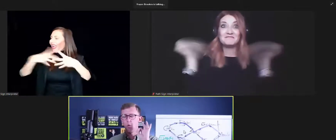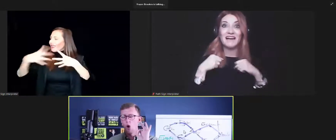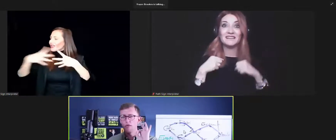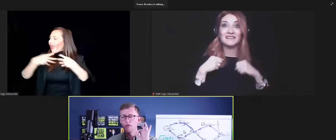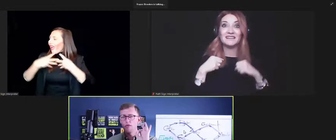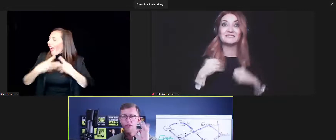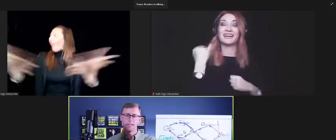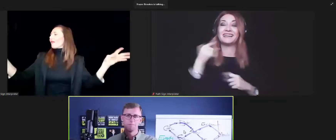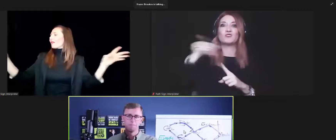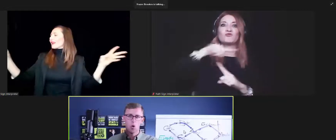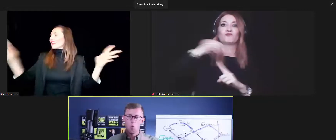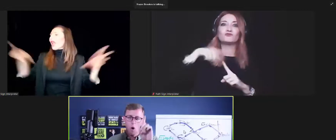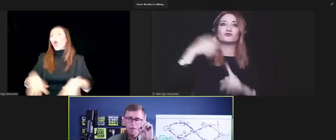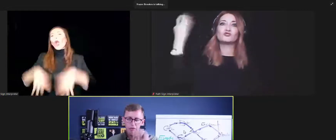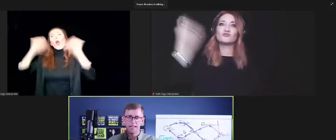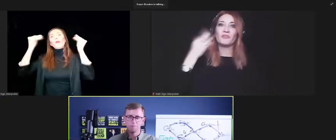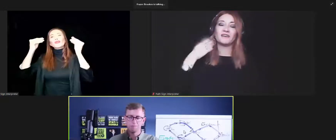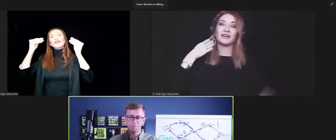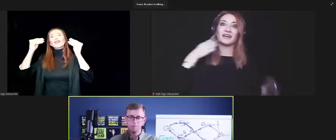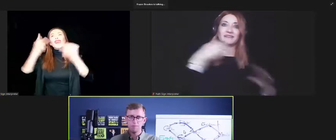one thing.